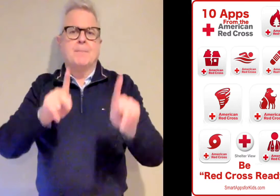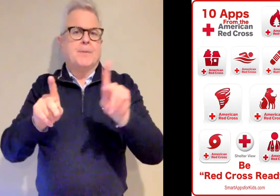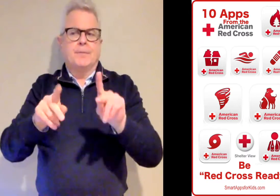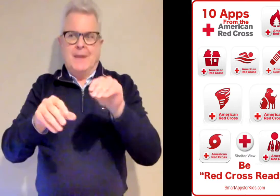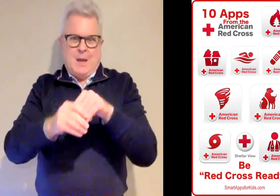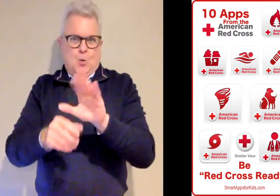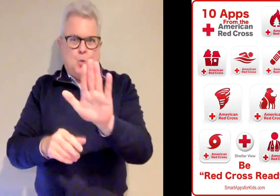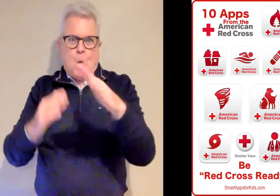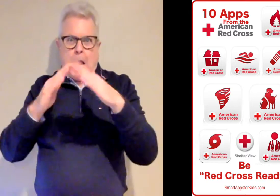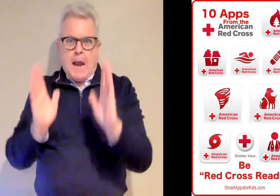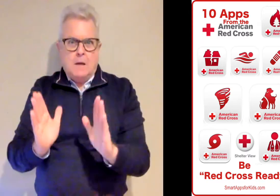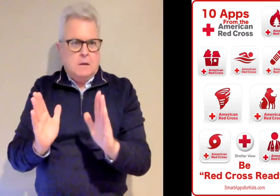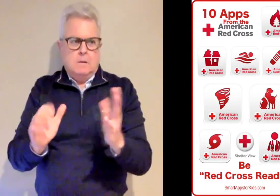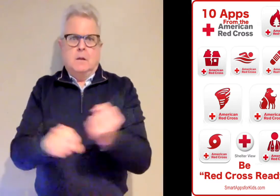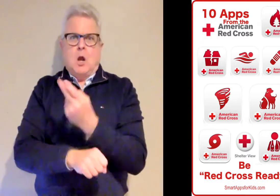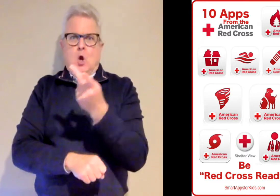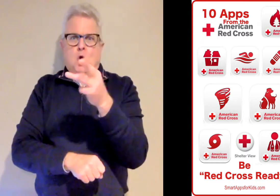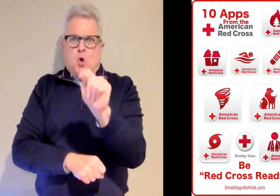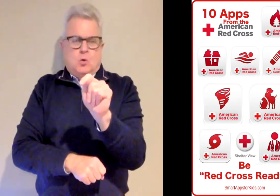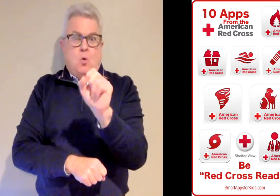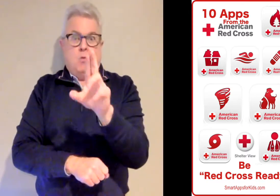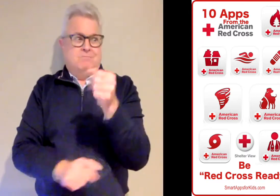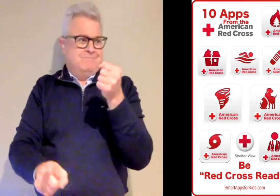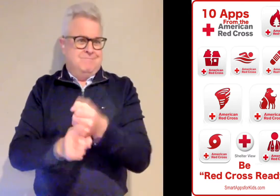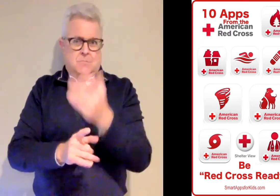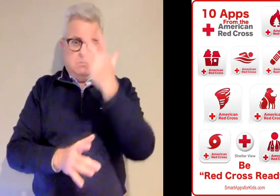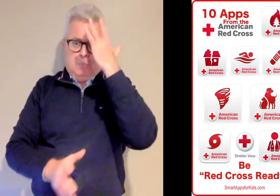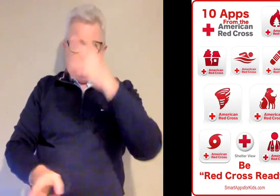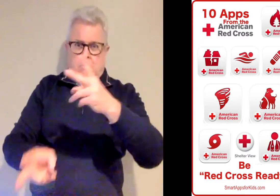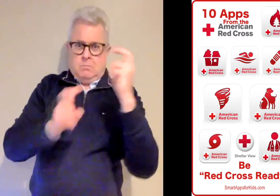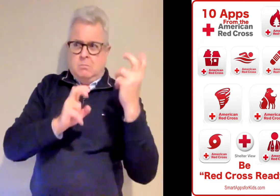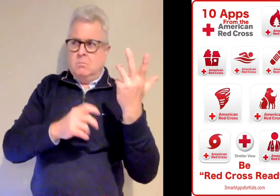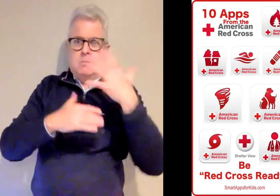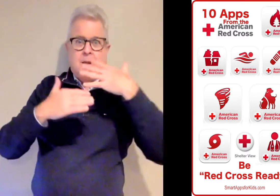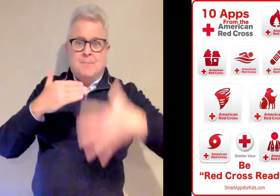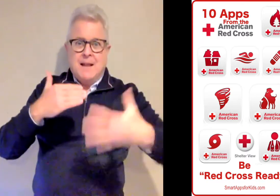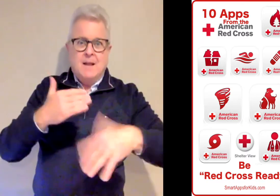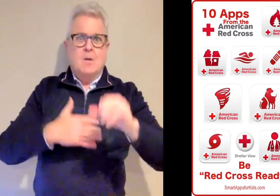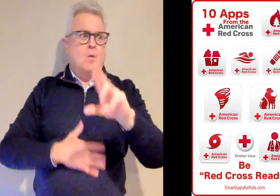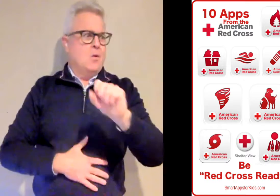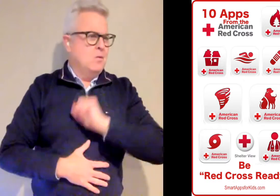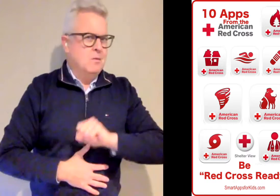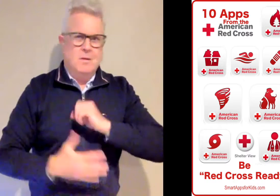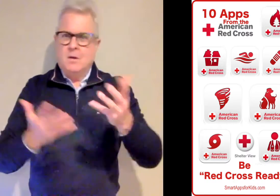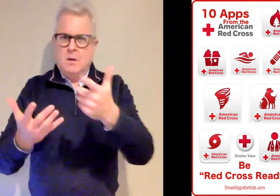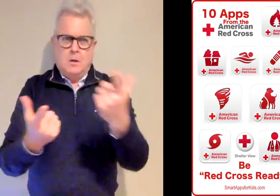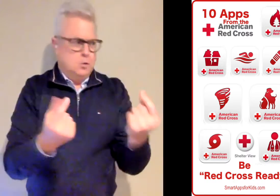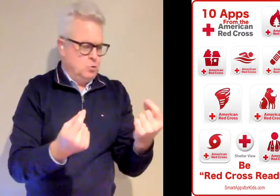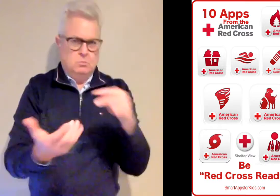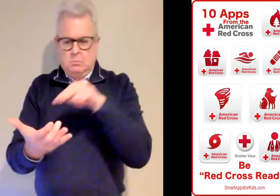For example, if there are people in your household that should sustain an injury or get severely sick or they're bleeding or whatever